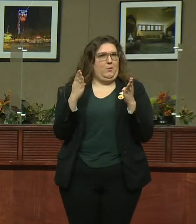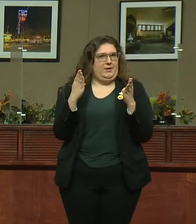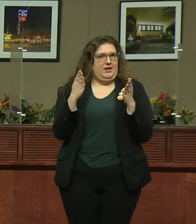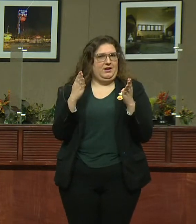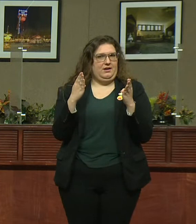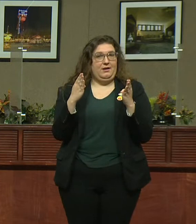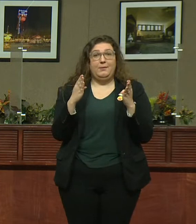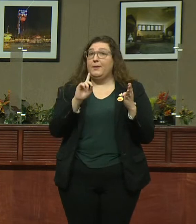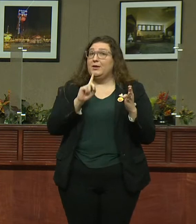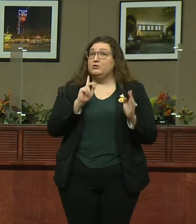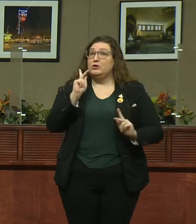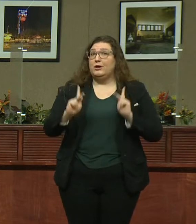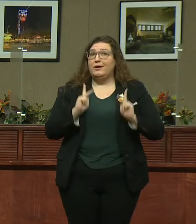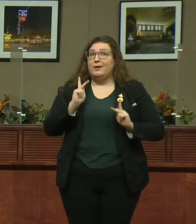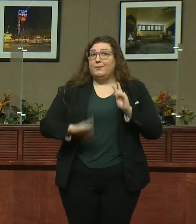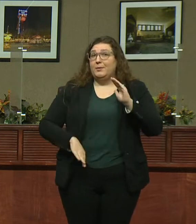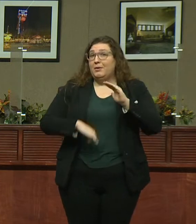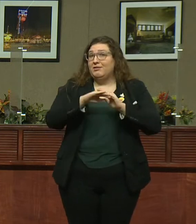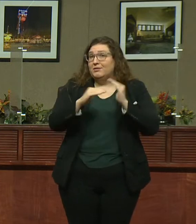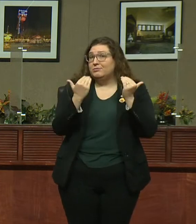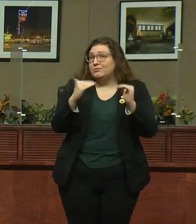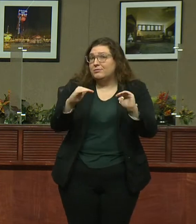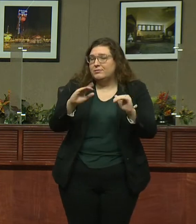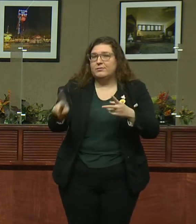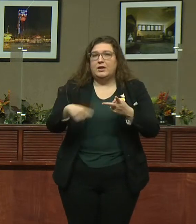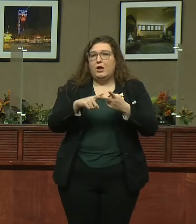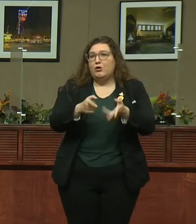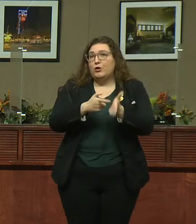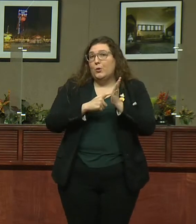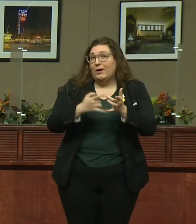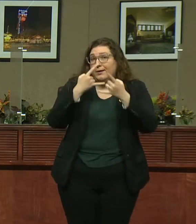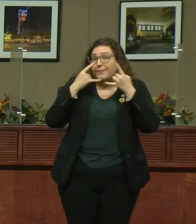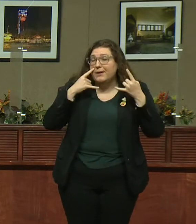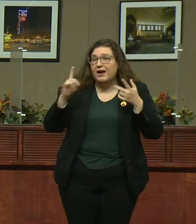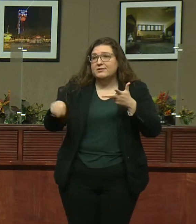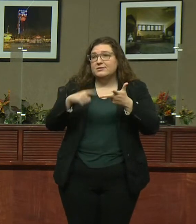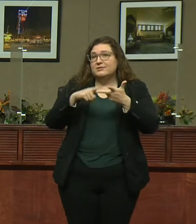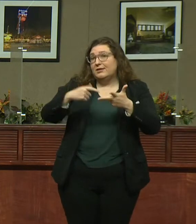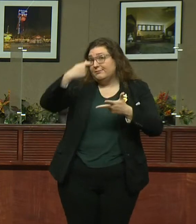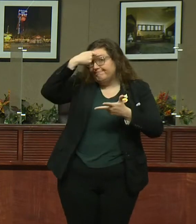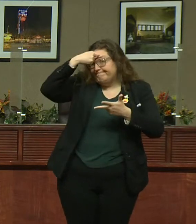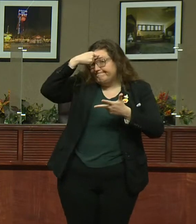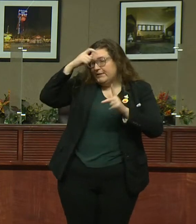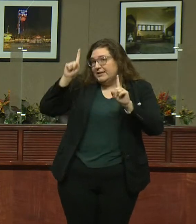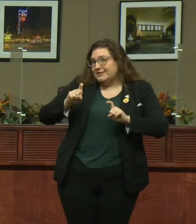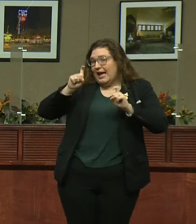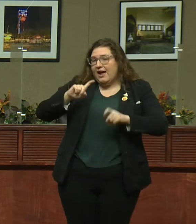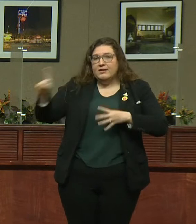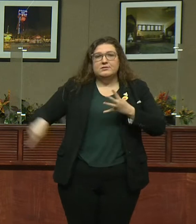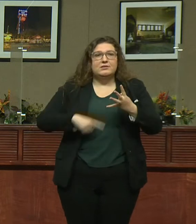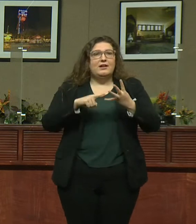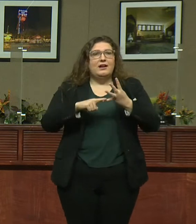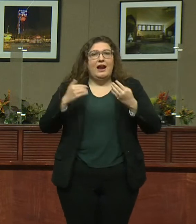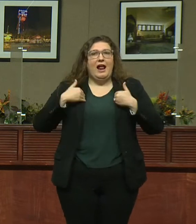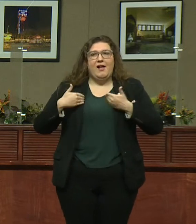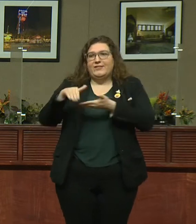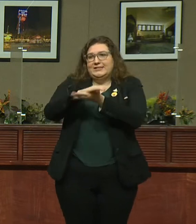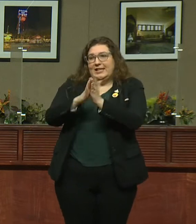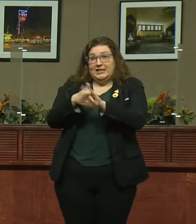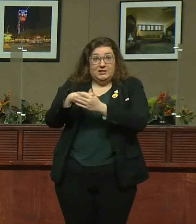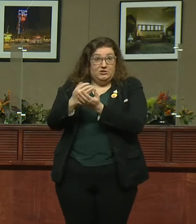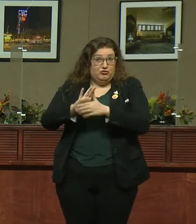reducing capacity, requiring facial coverings, temperature checks, sanitation stations will be available throughout all